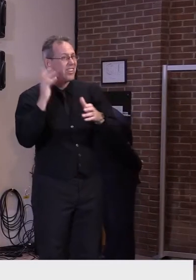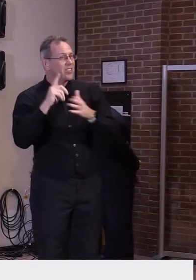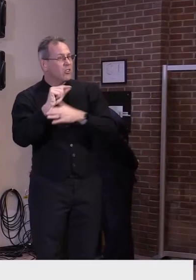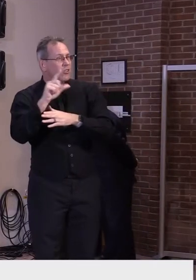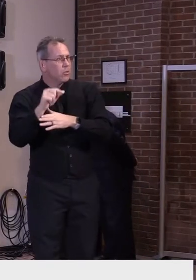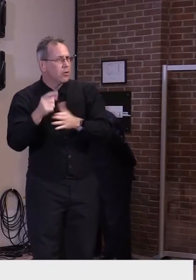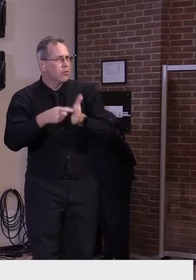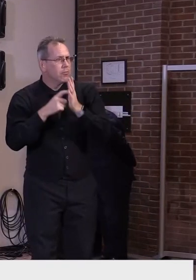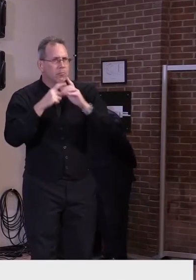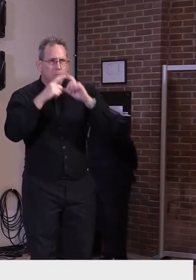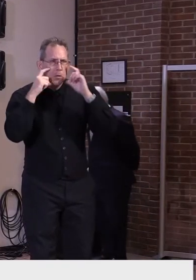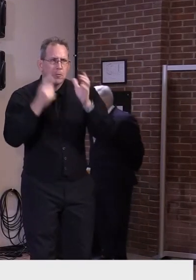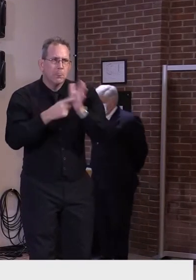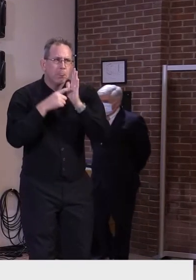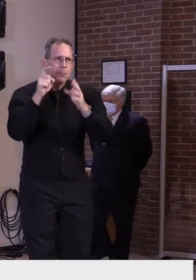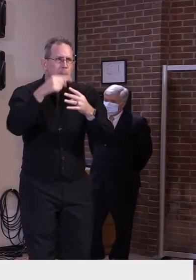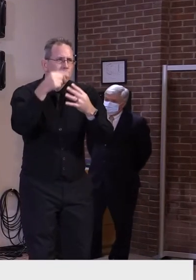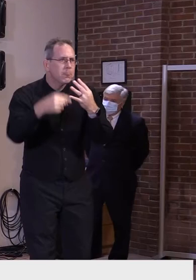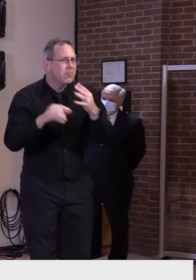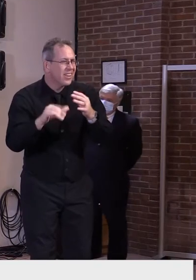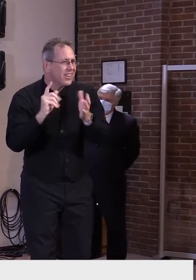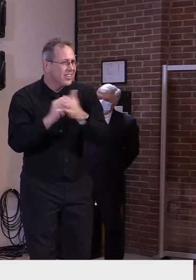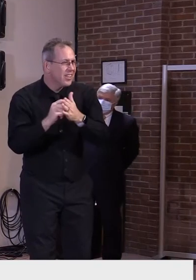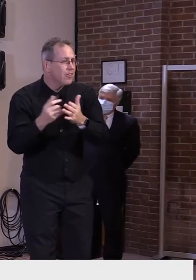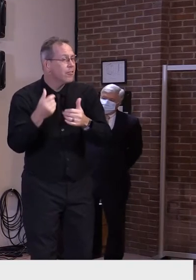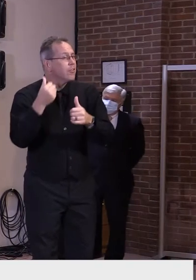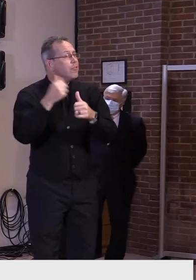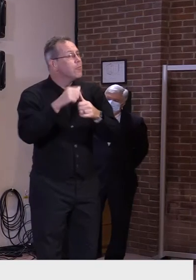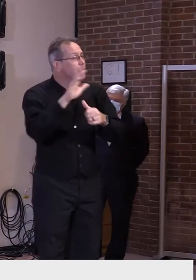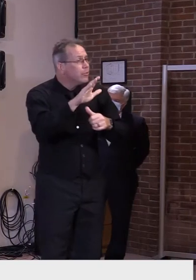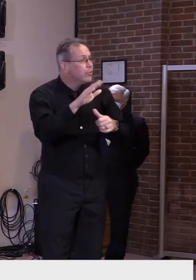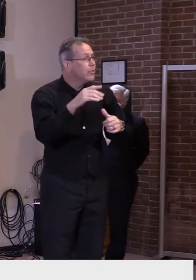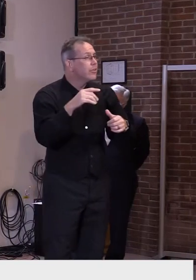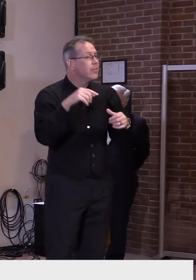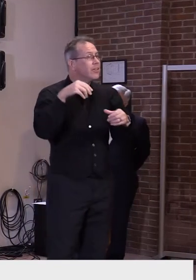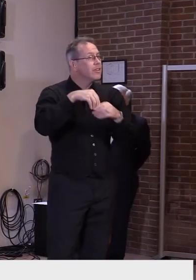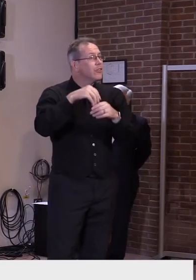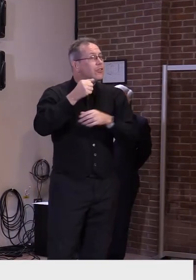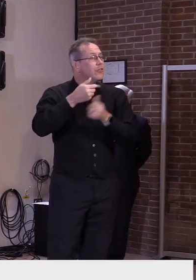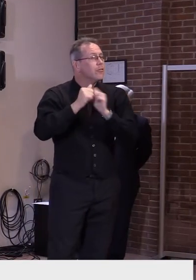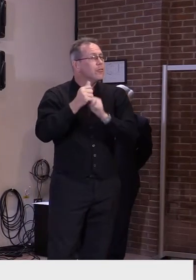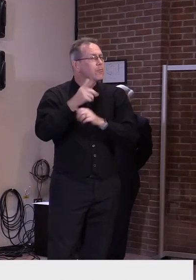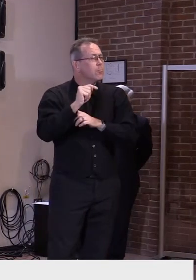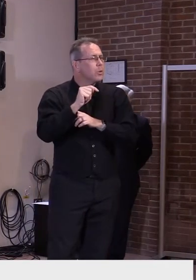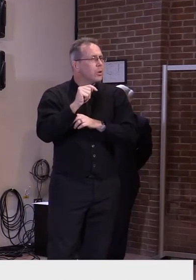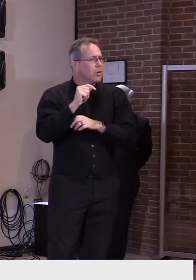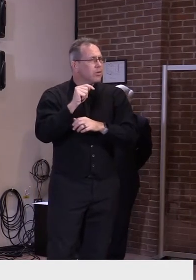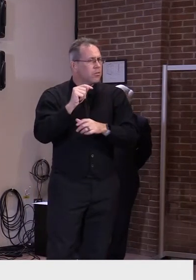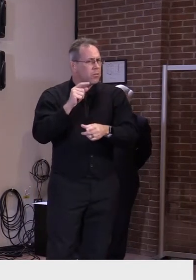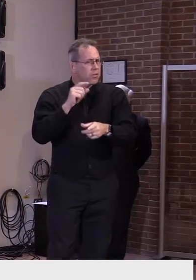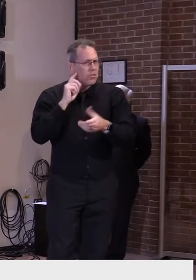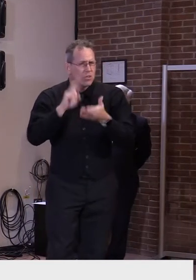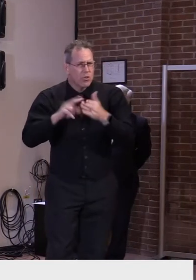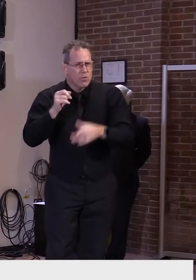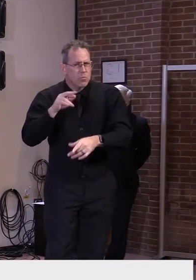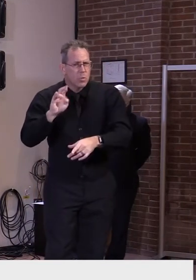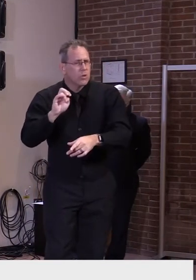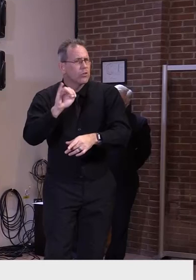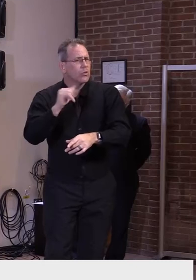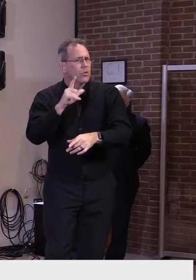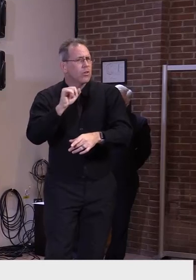that the indoor sports, I believe, and Secretary Moore isn't on the line, so she can't tell me.